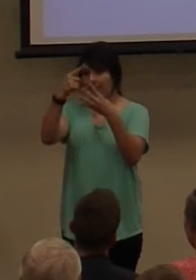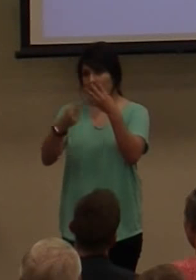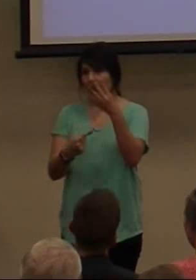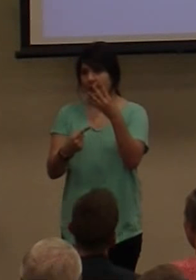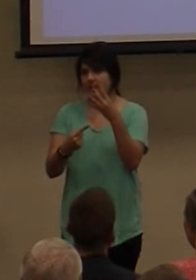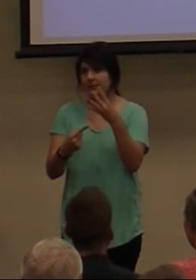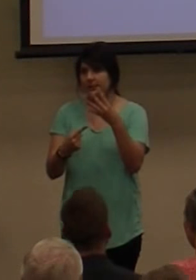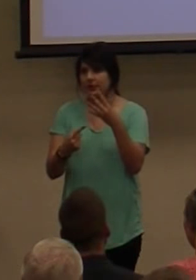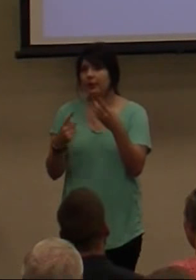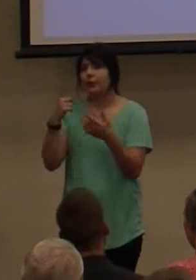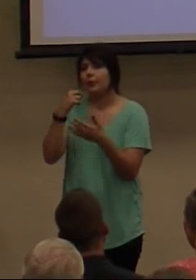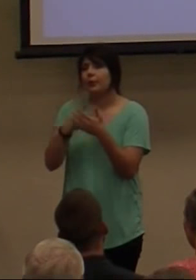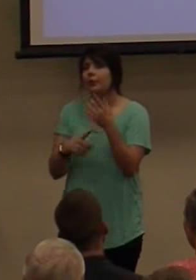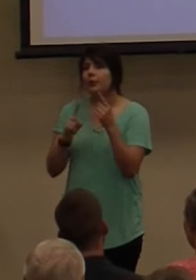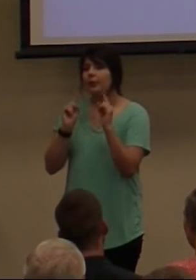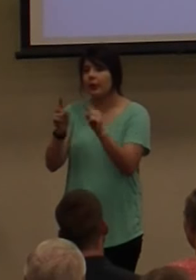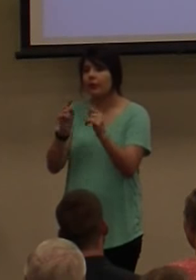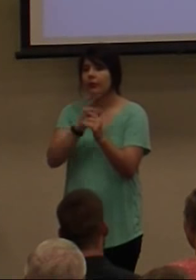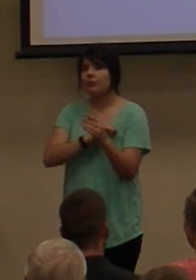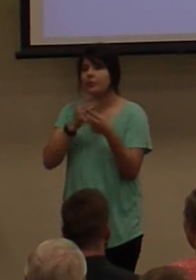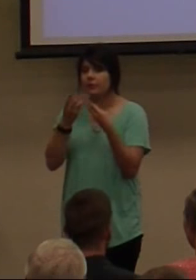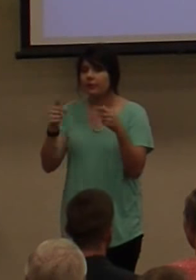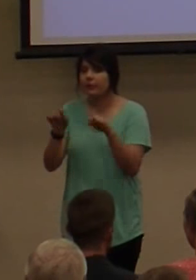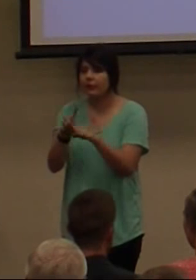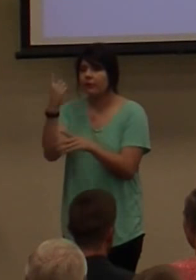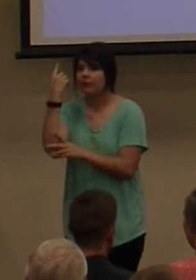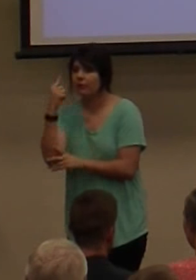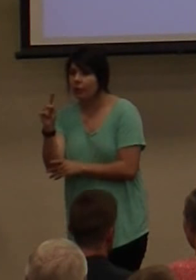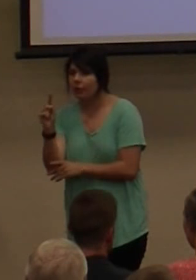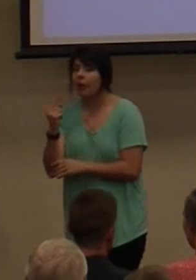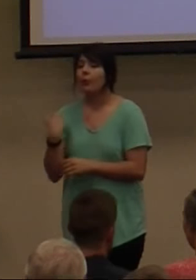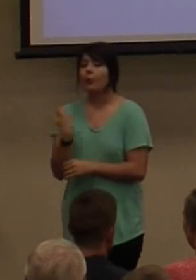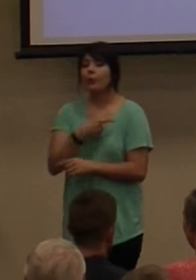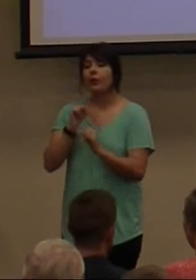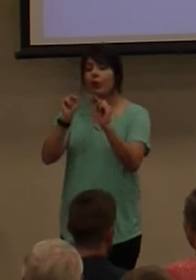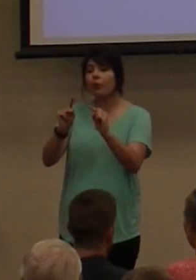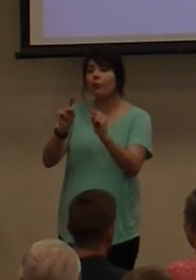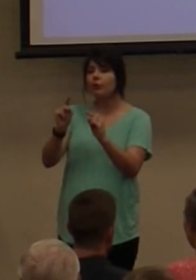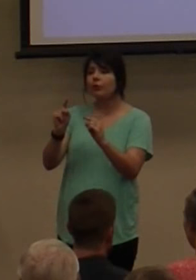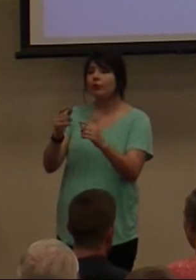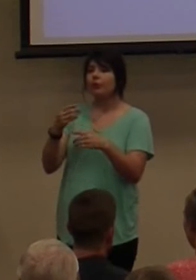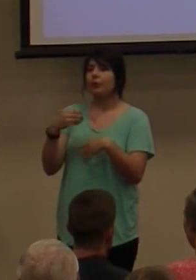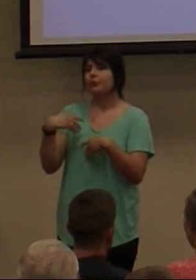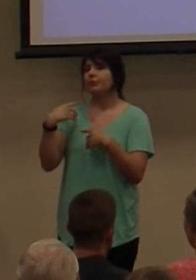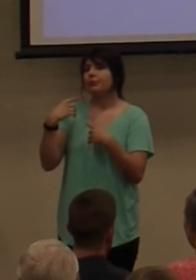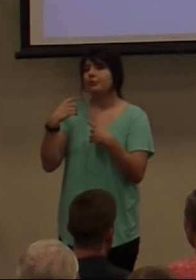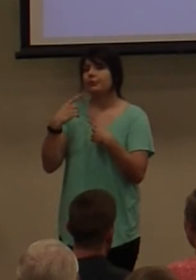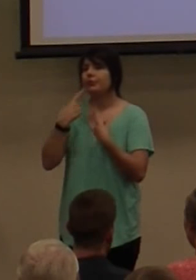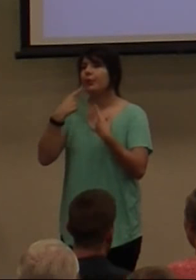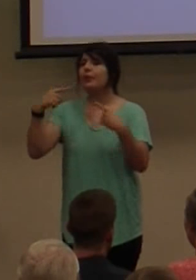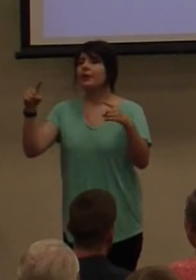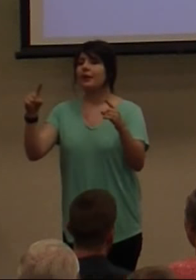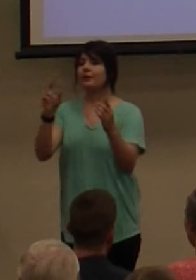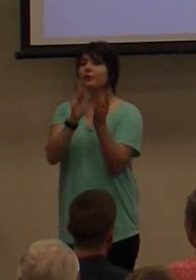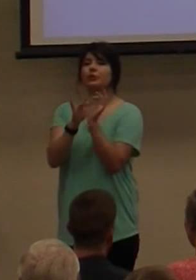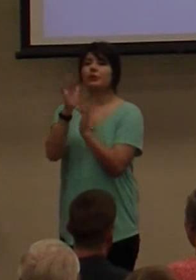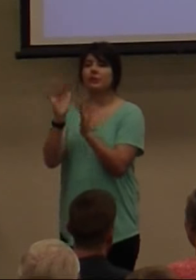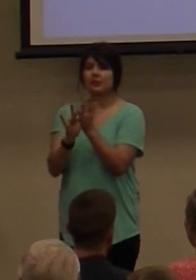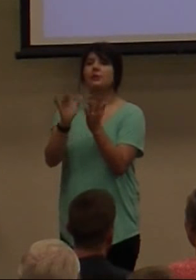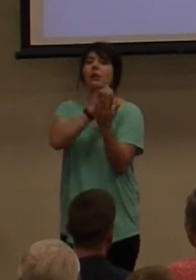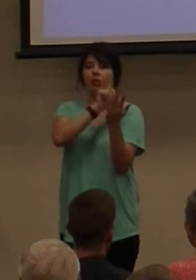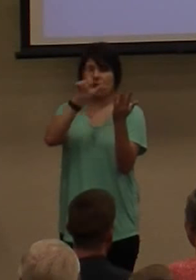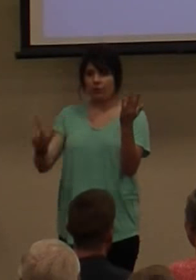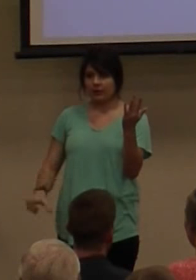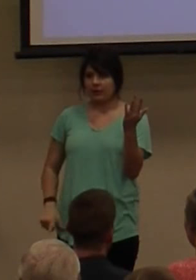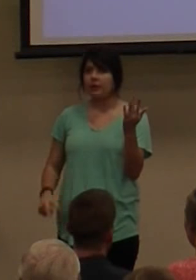What do we go to the mission field for? We go there to proclaim Jesus as Lord. That's what we